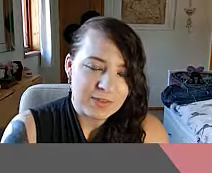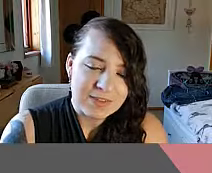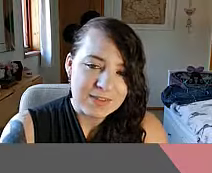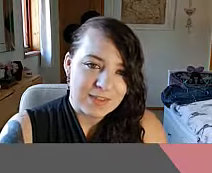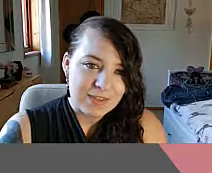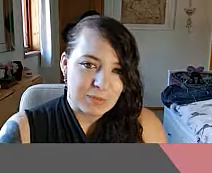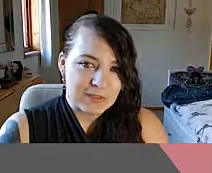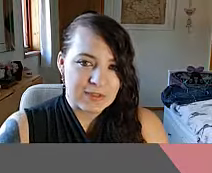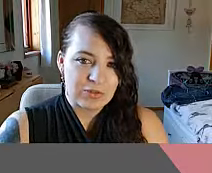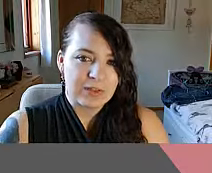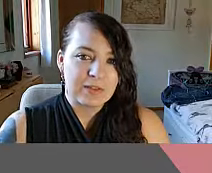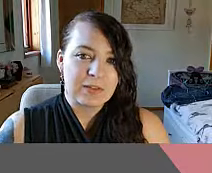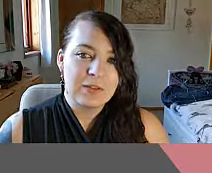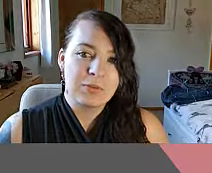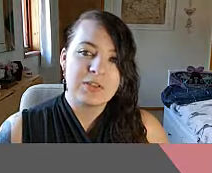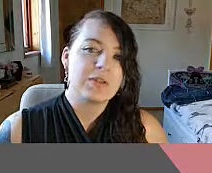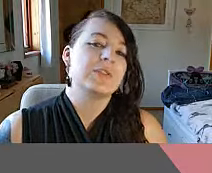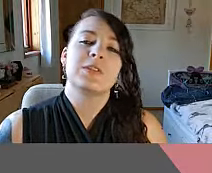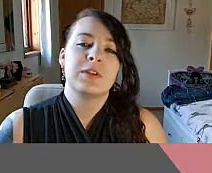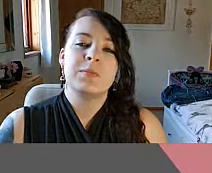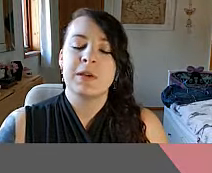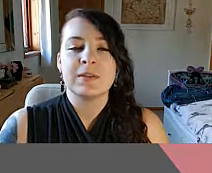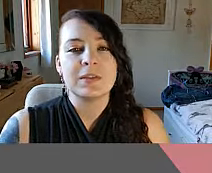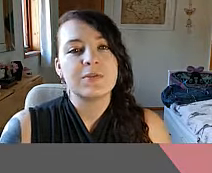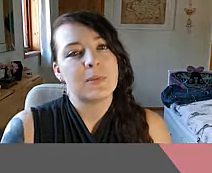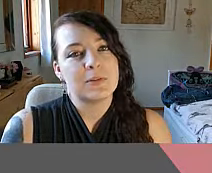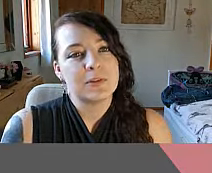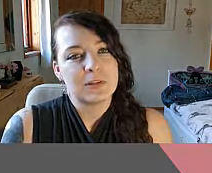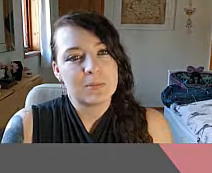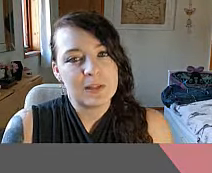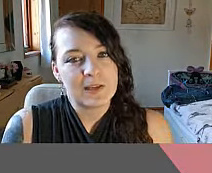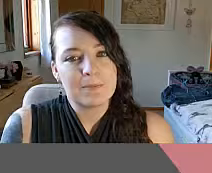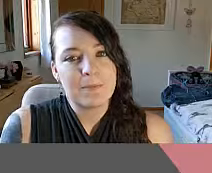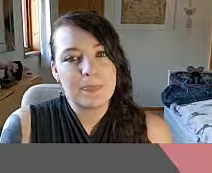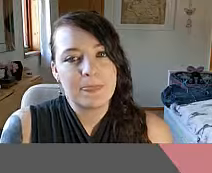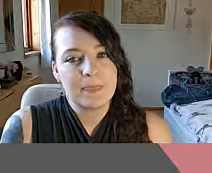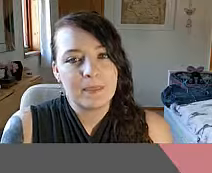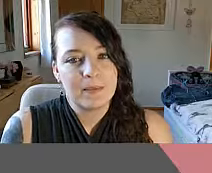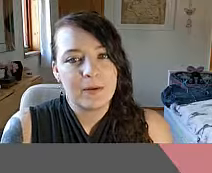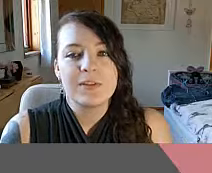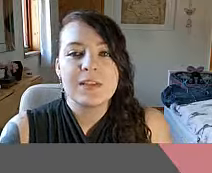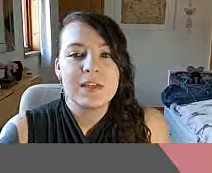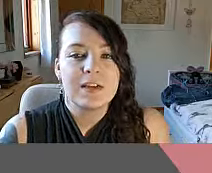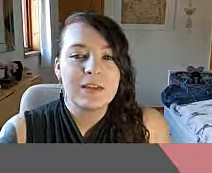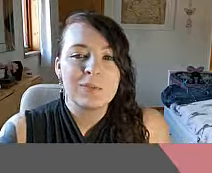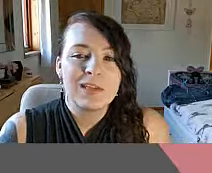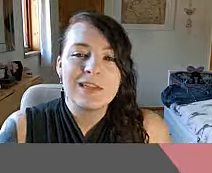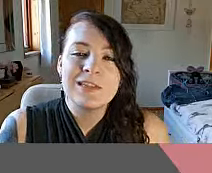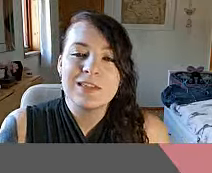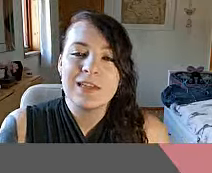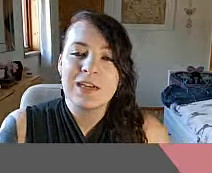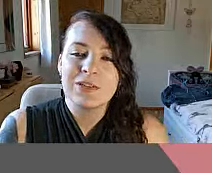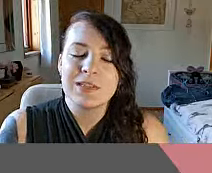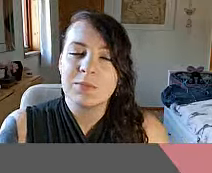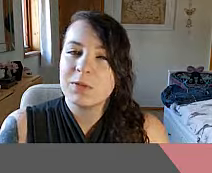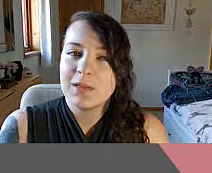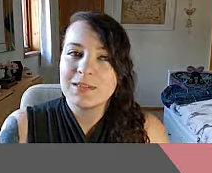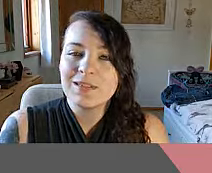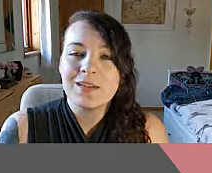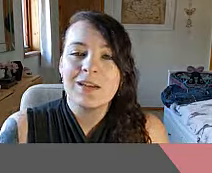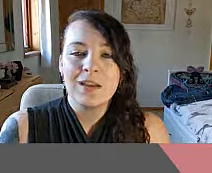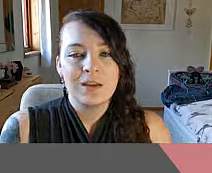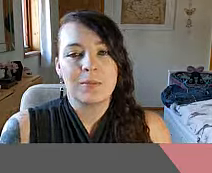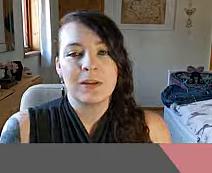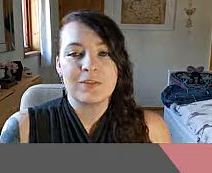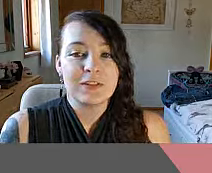in their recent accessibility trailer, which is on-screen buttons for mouse-only play. Obviously, I am keen to see how this is